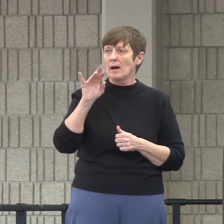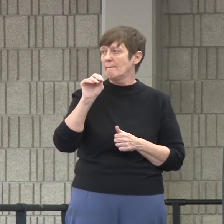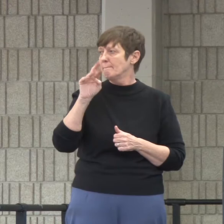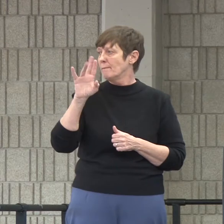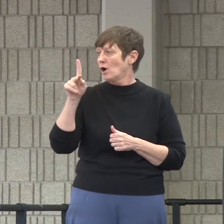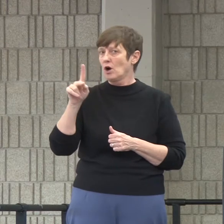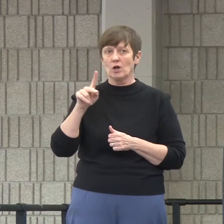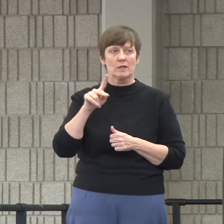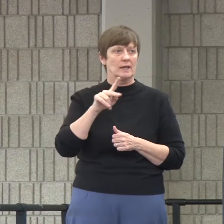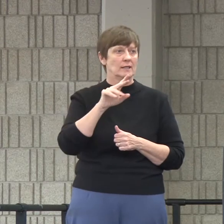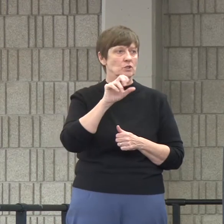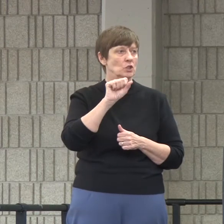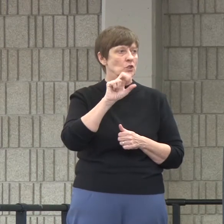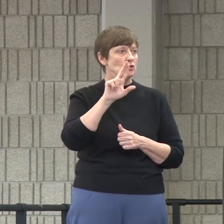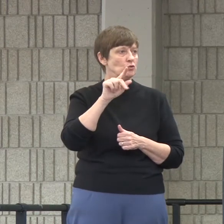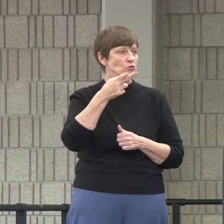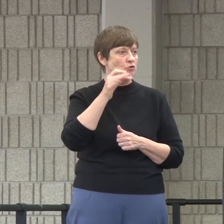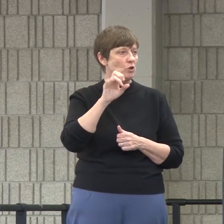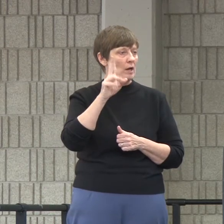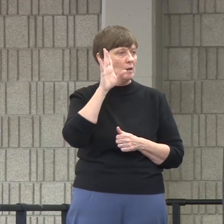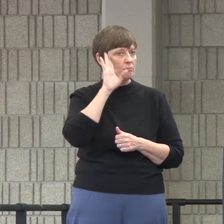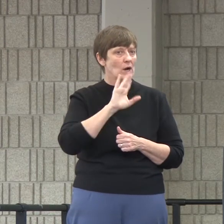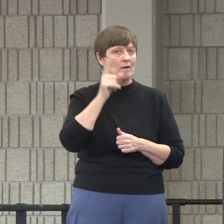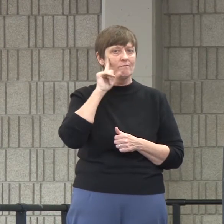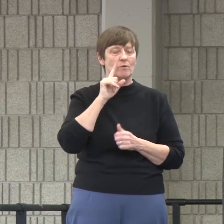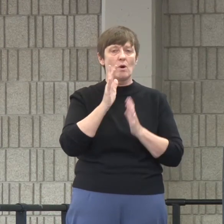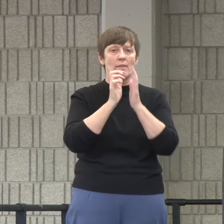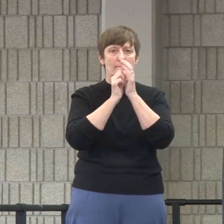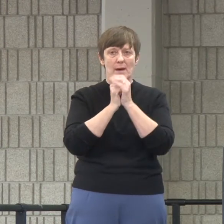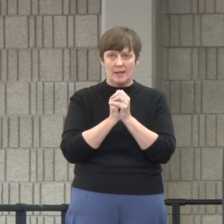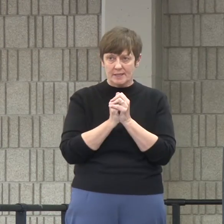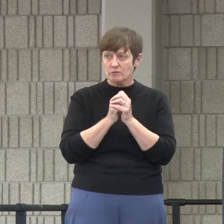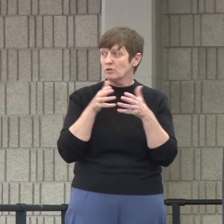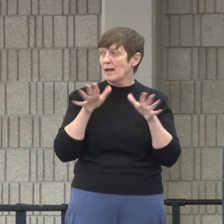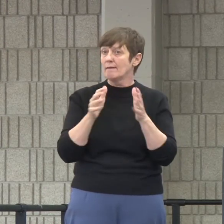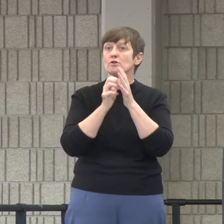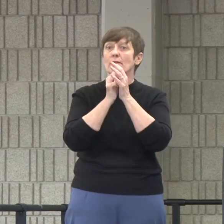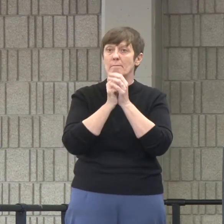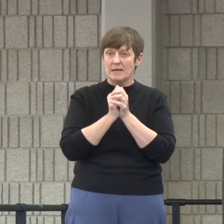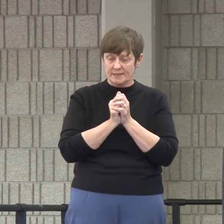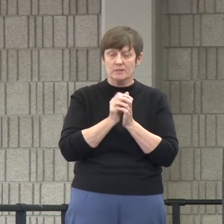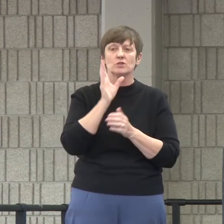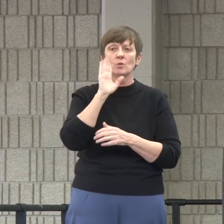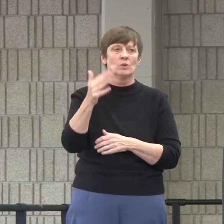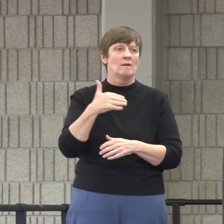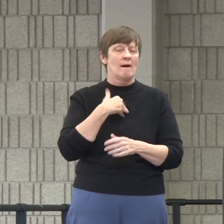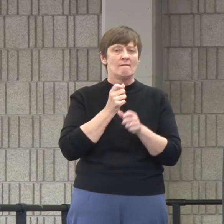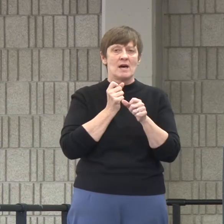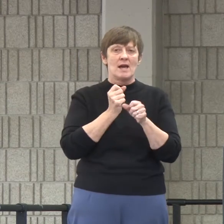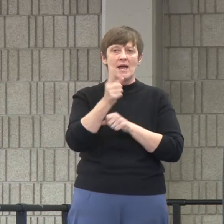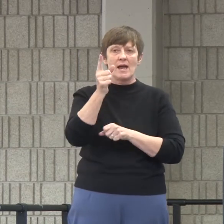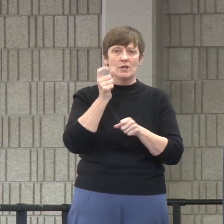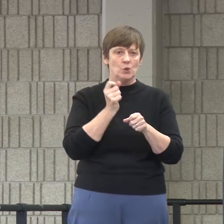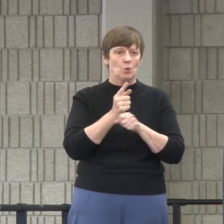Shoshana Brown to come for the benediction. And following the benediction, we shall have our annual